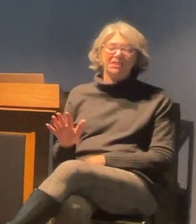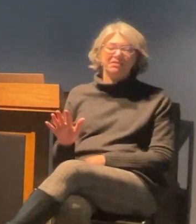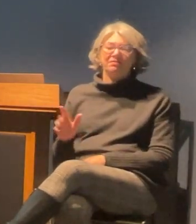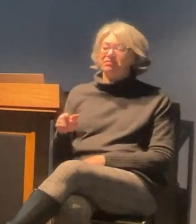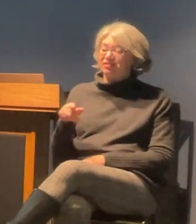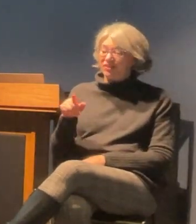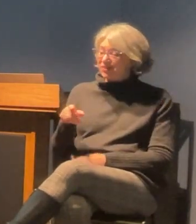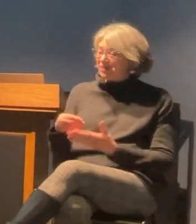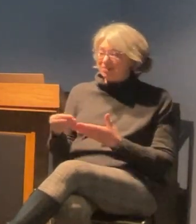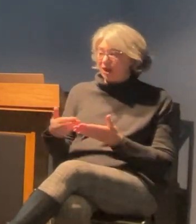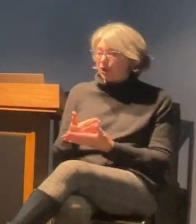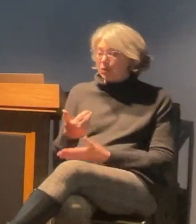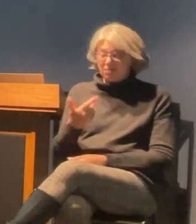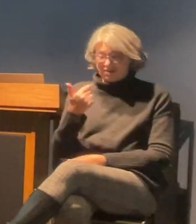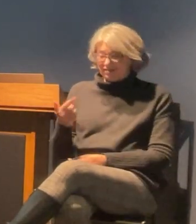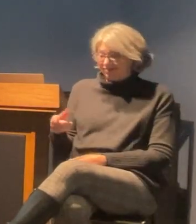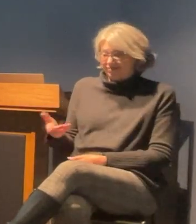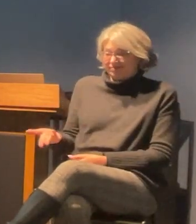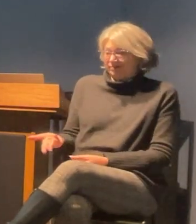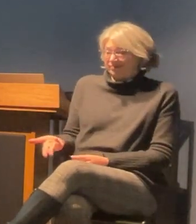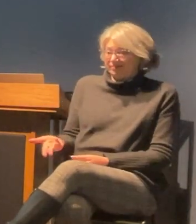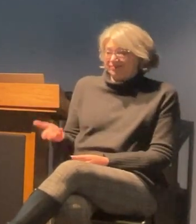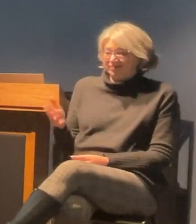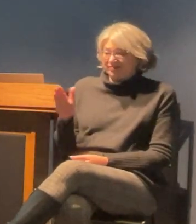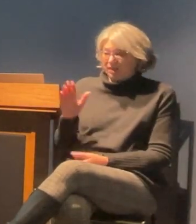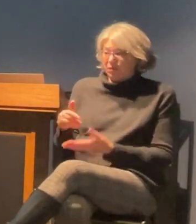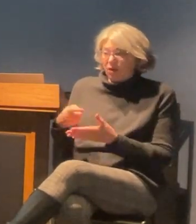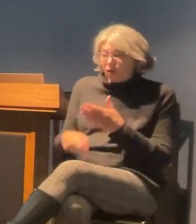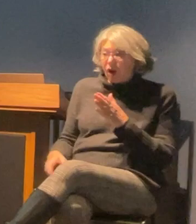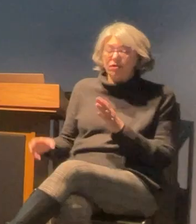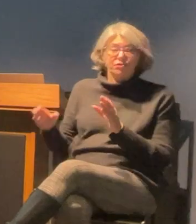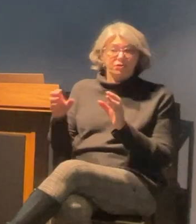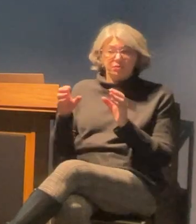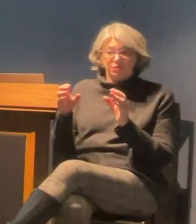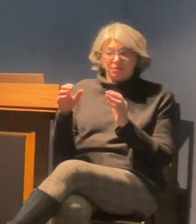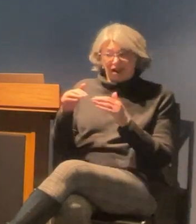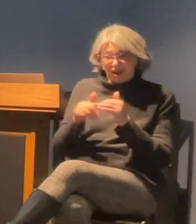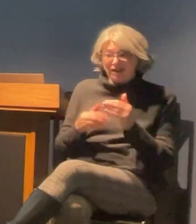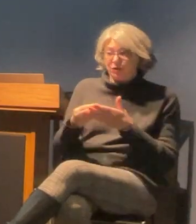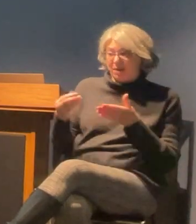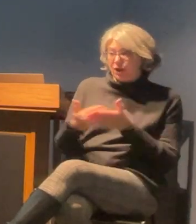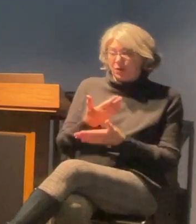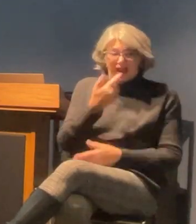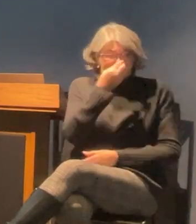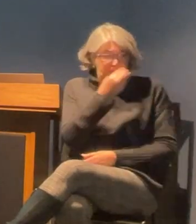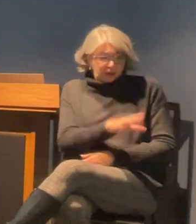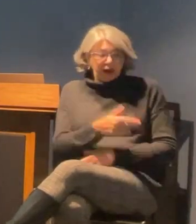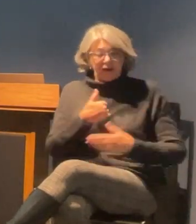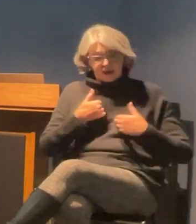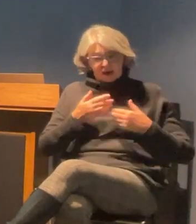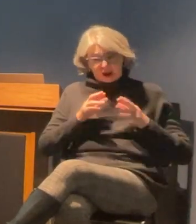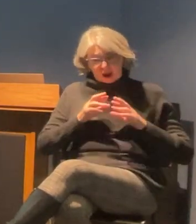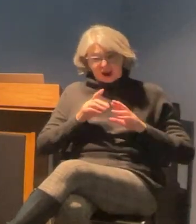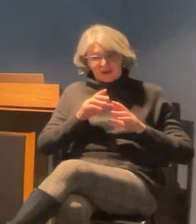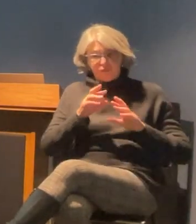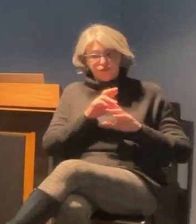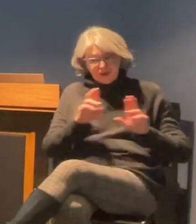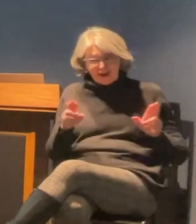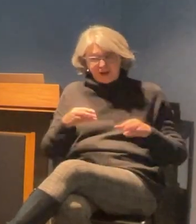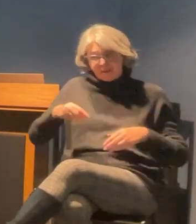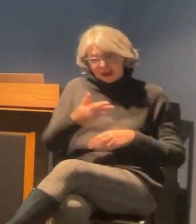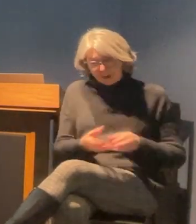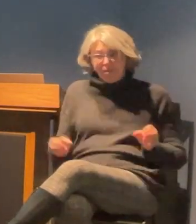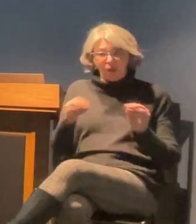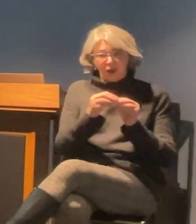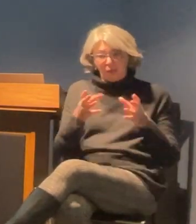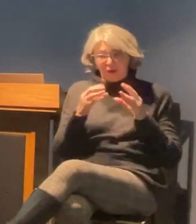me, you need to buy a new one because it will cost you less. And I said, I don't care, I'm ready to pay much more. I want you to